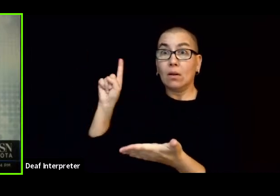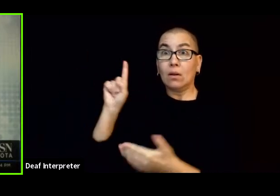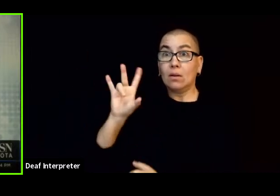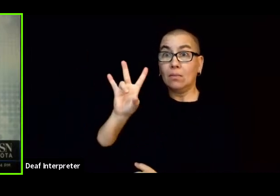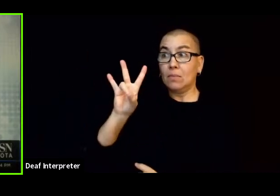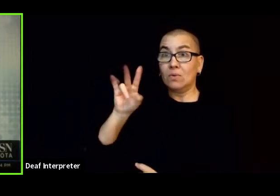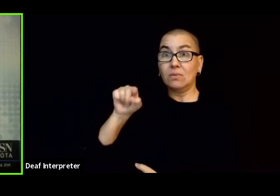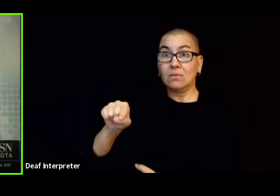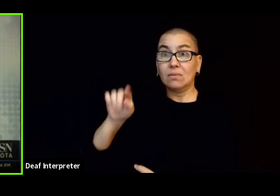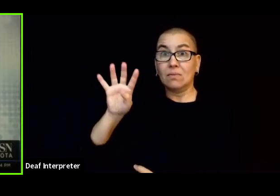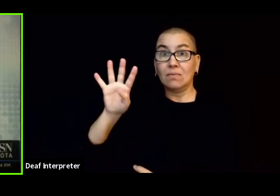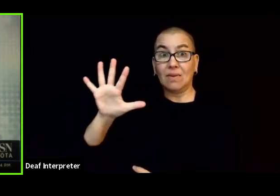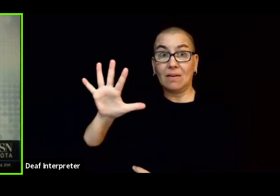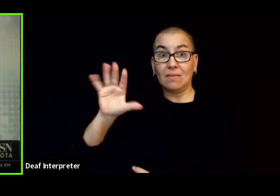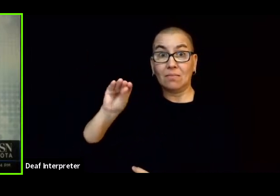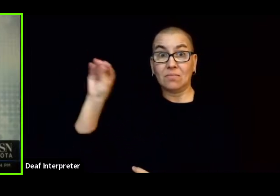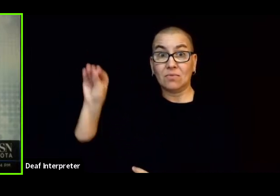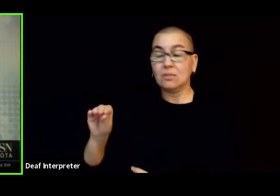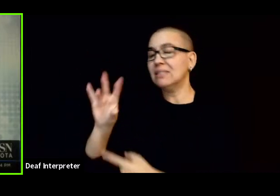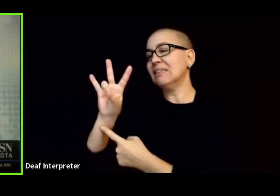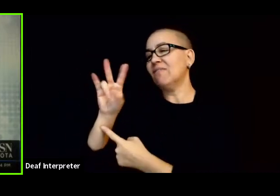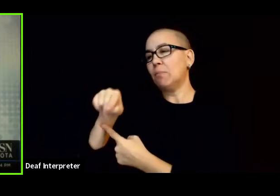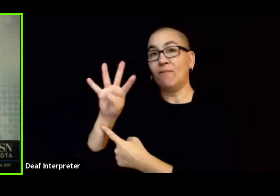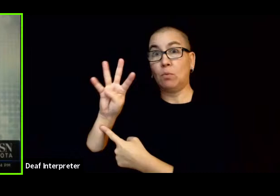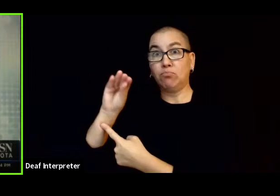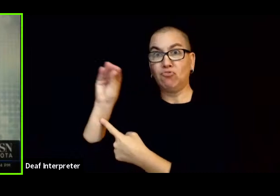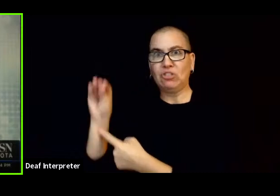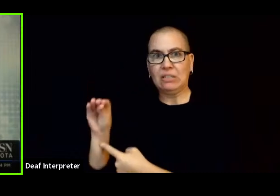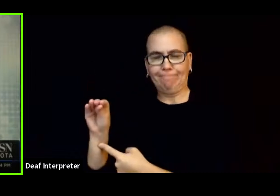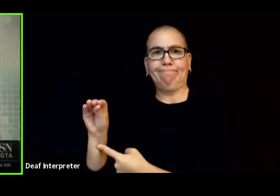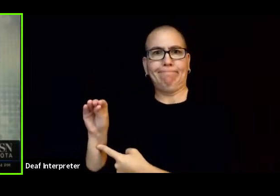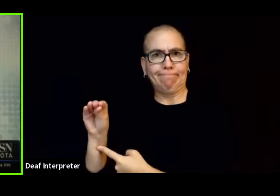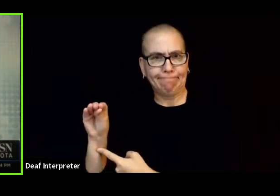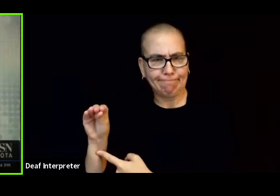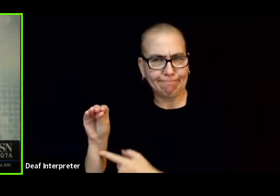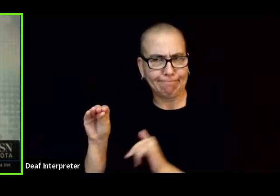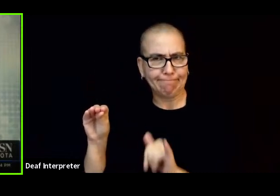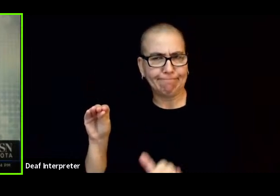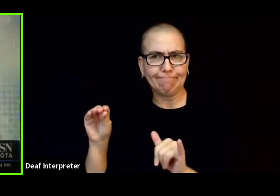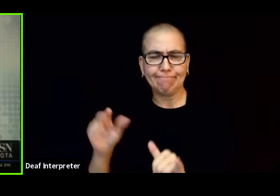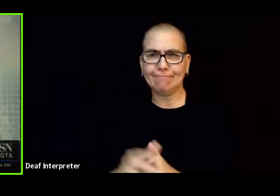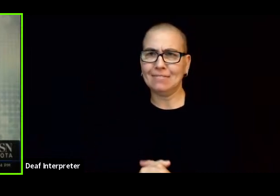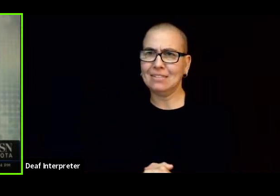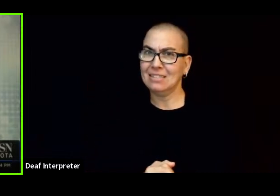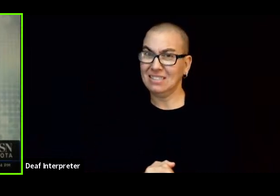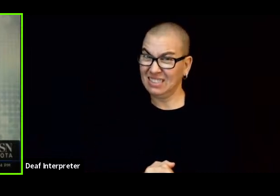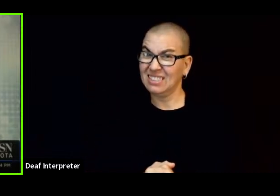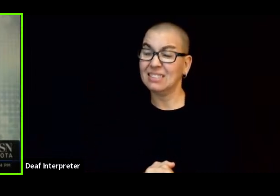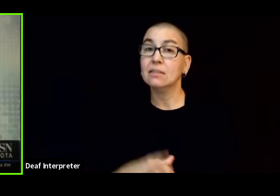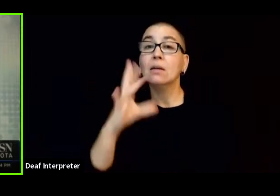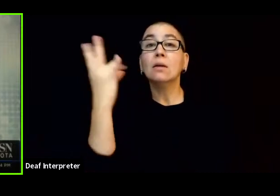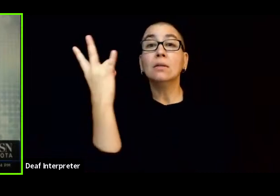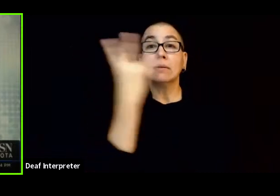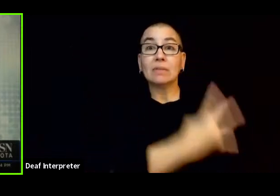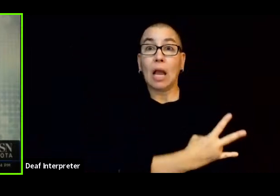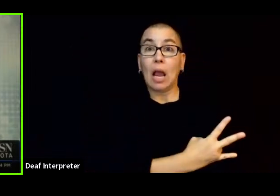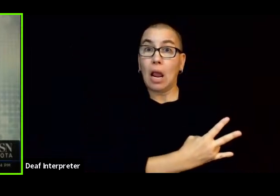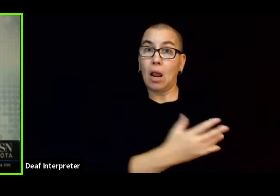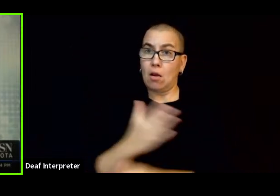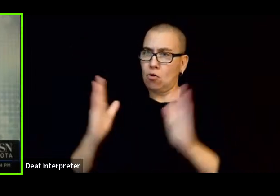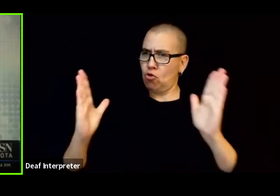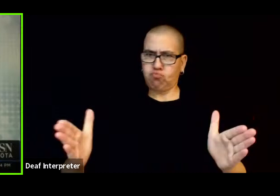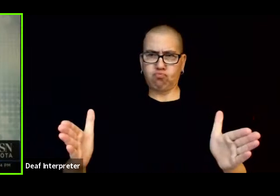Importantly, and very concerning, the 7-day average testing positivity rate has jumped up to 9.8%, up